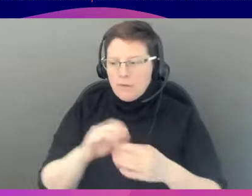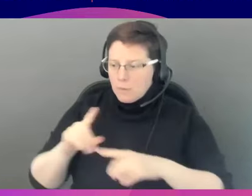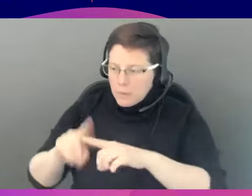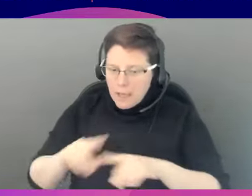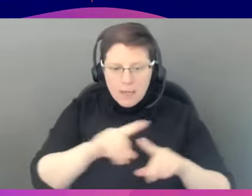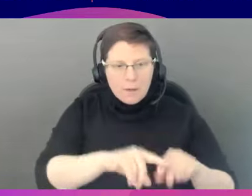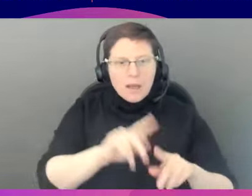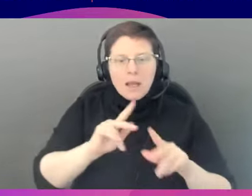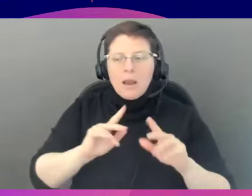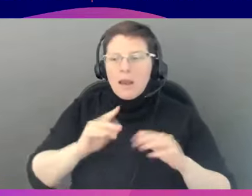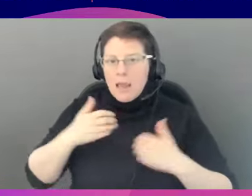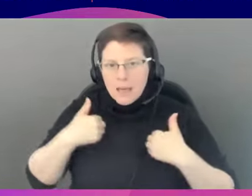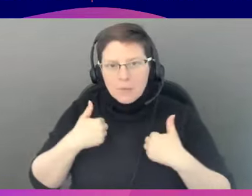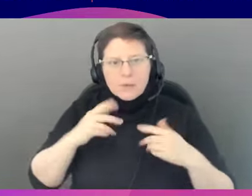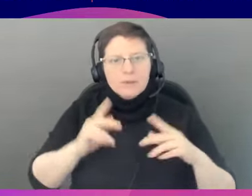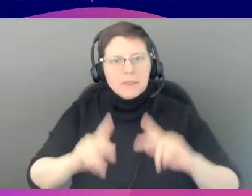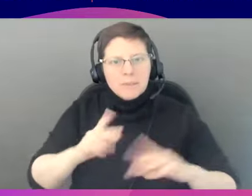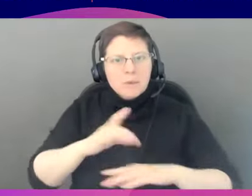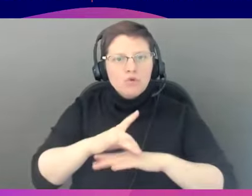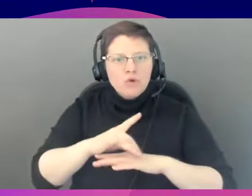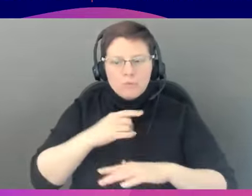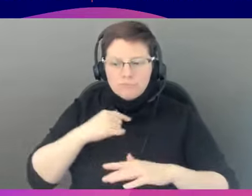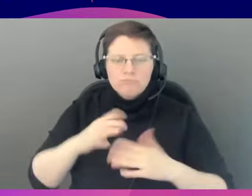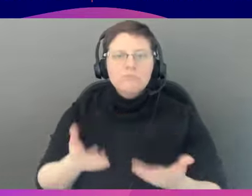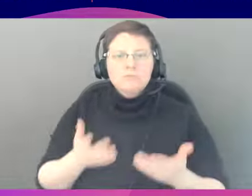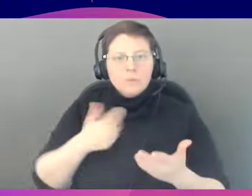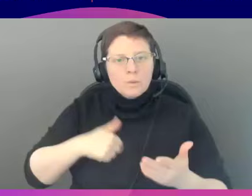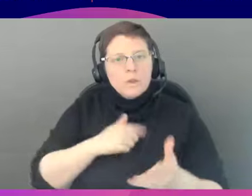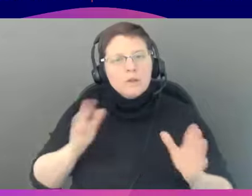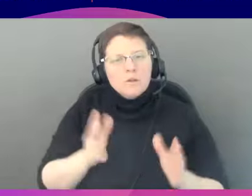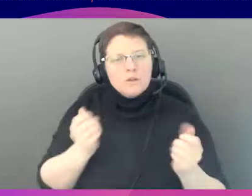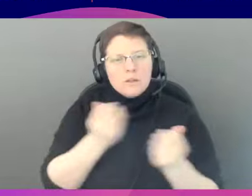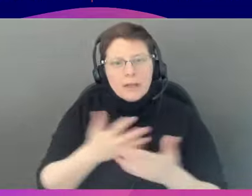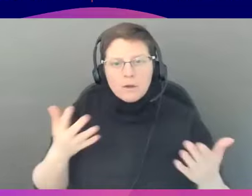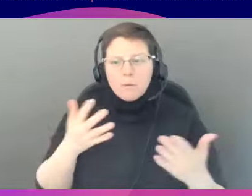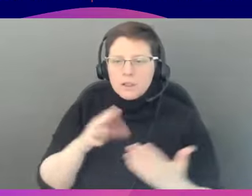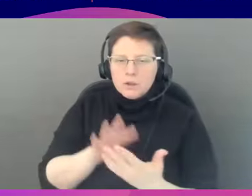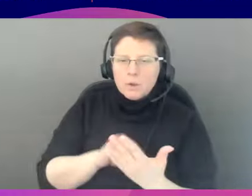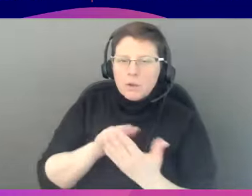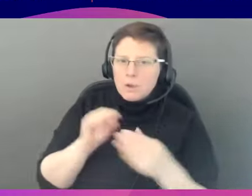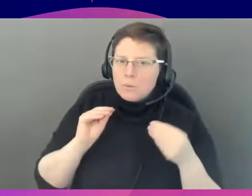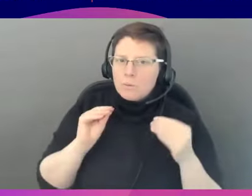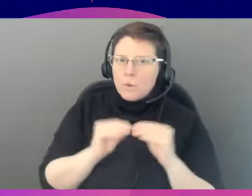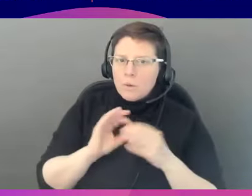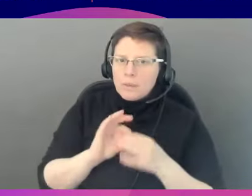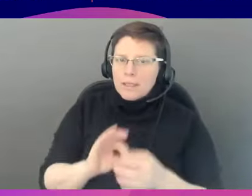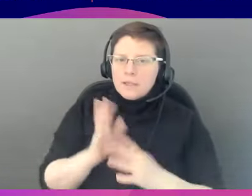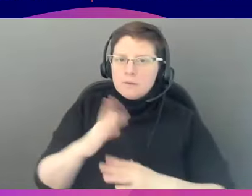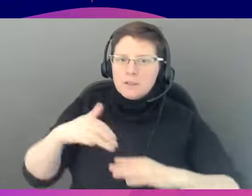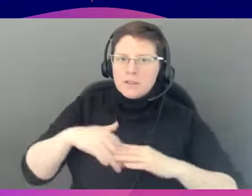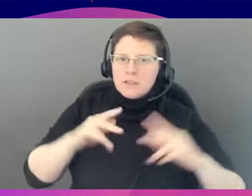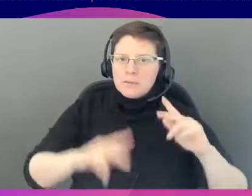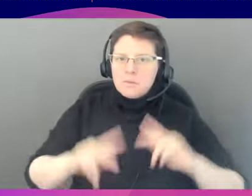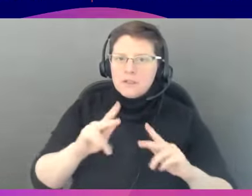people, with animals, and with the earth. We encourage everyone to learn more about the Indigenous peoples who are the